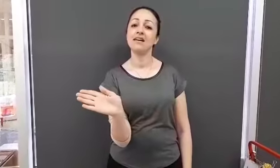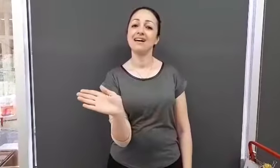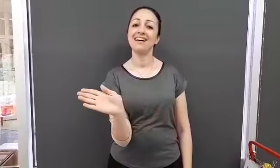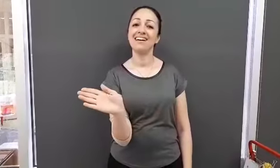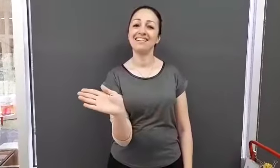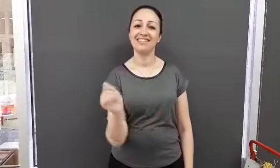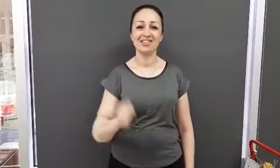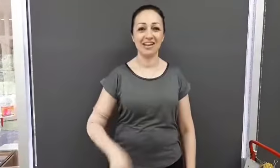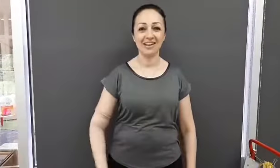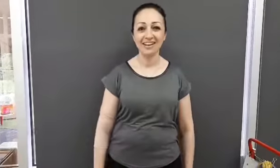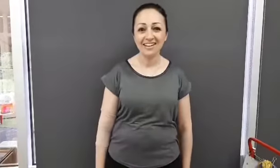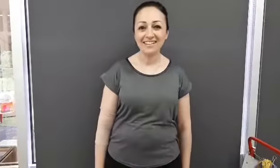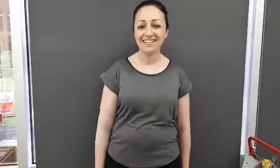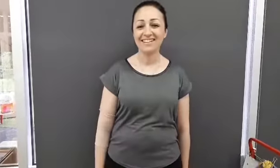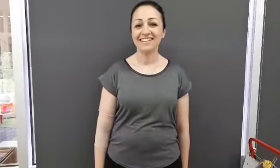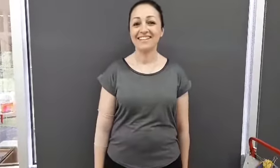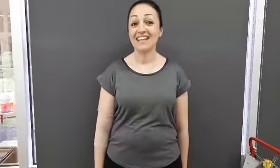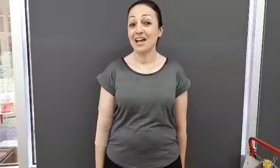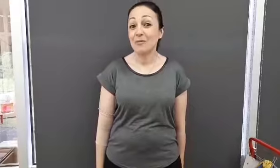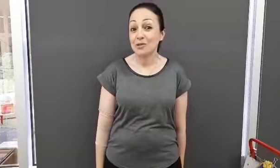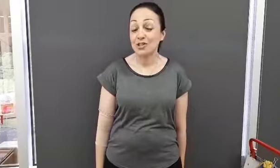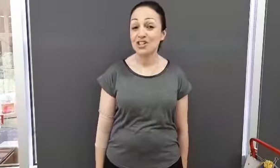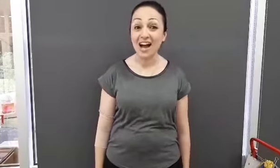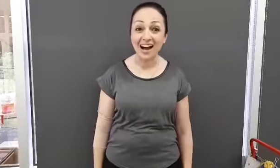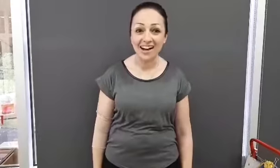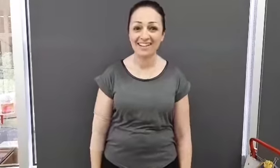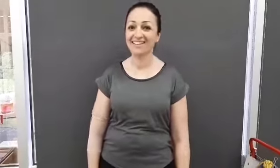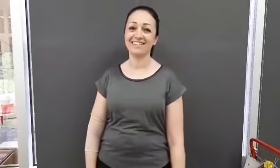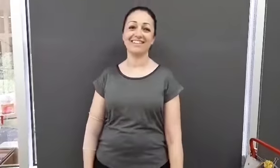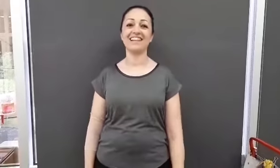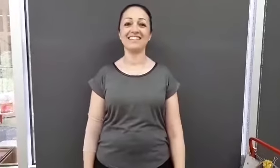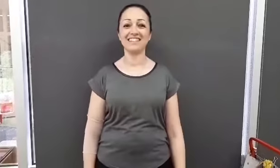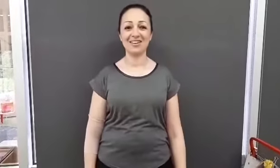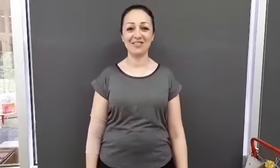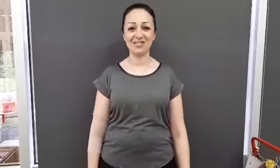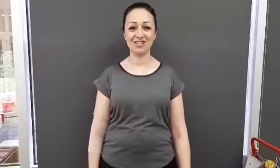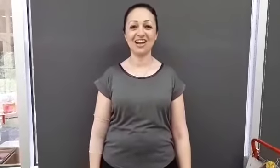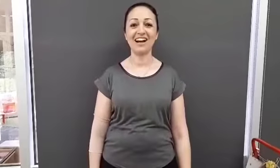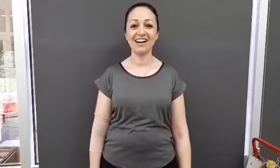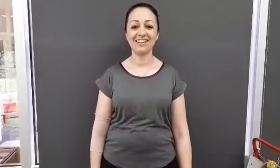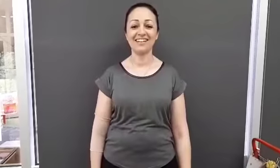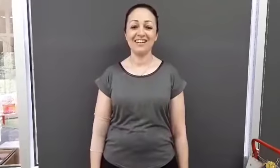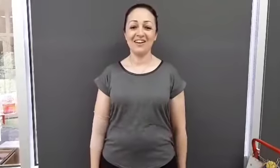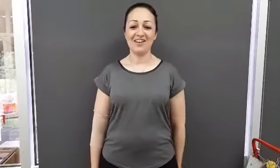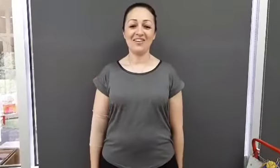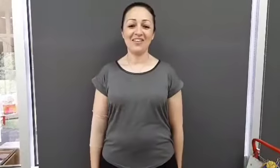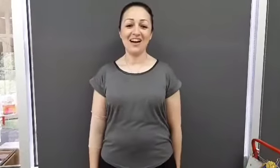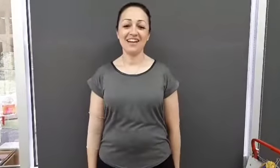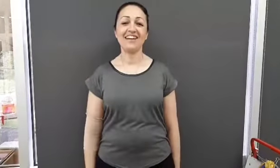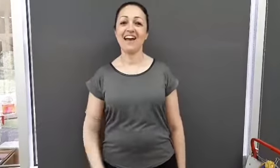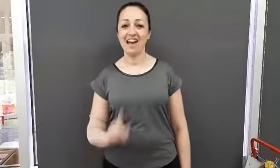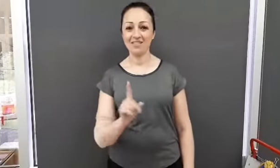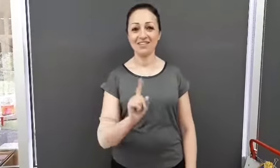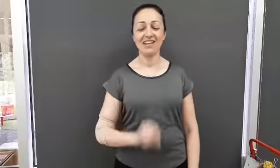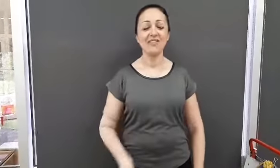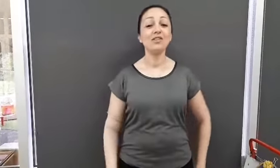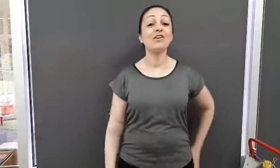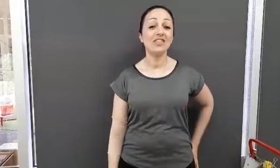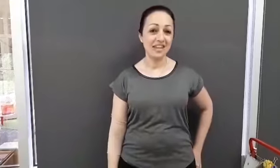Ah, did you get it? That's how we do shark. That's the sign for shark. All right, have a look at the next